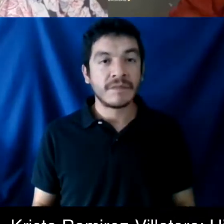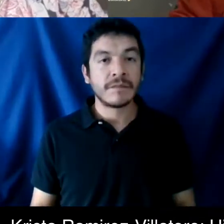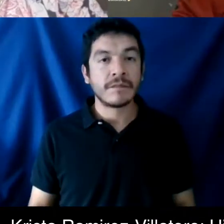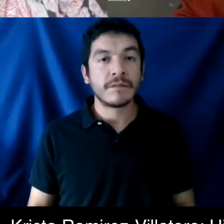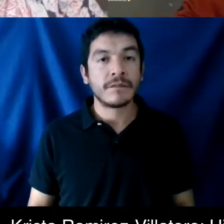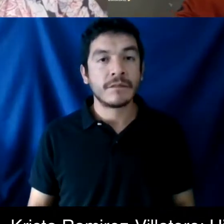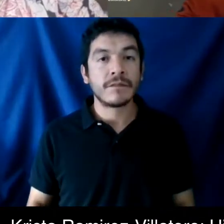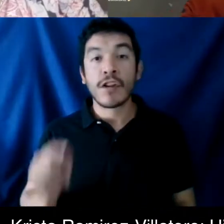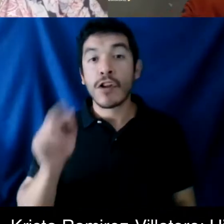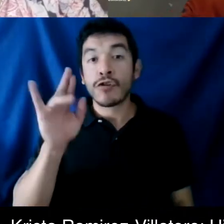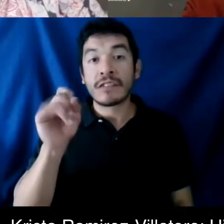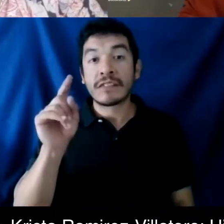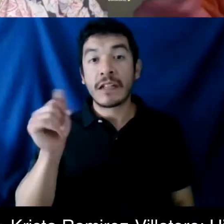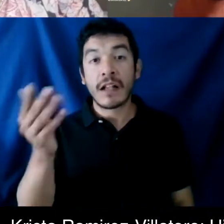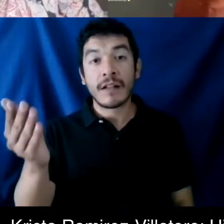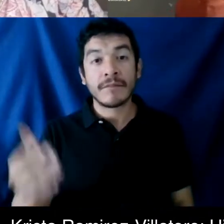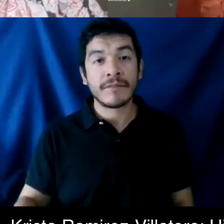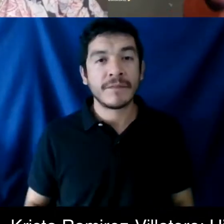Krista?